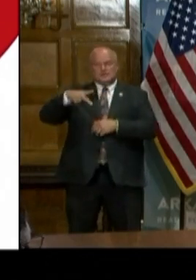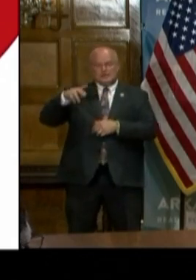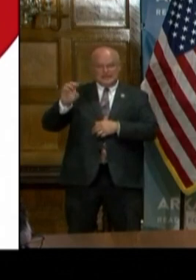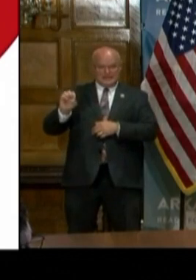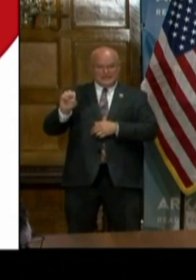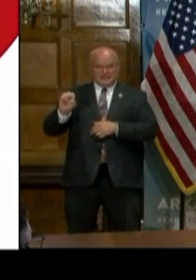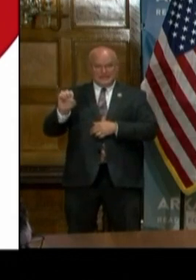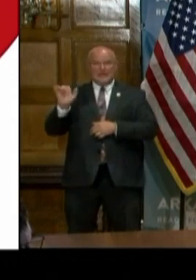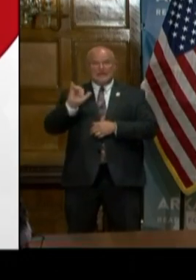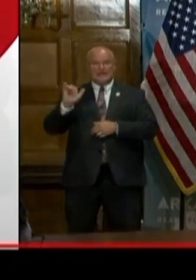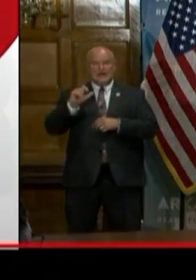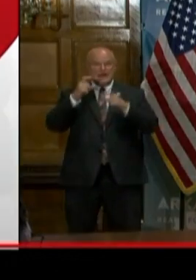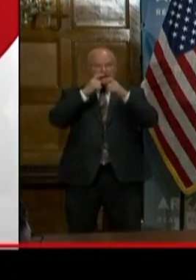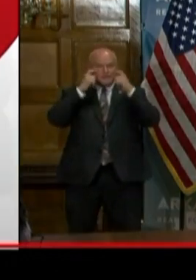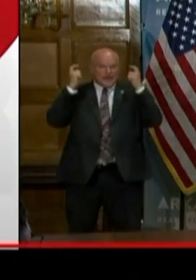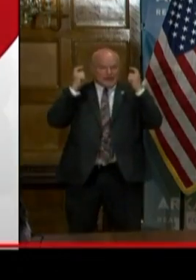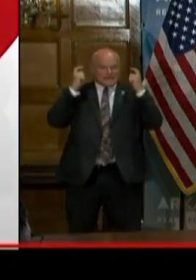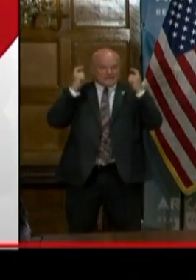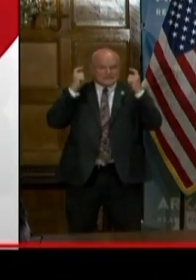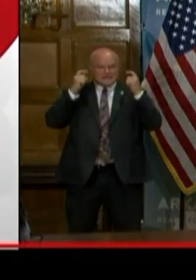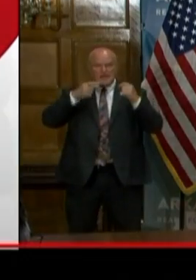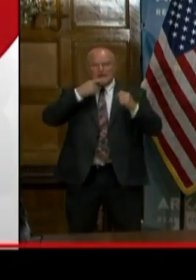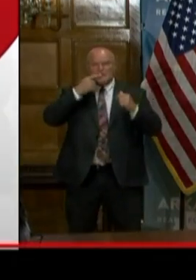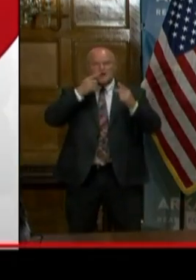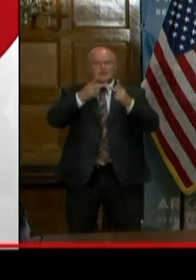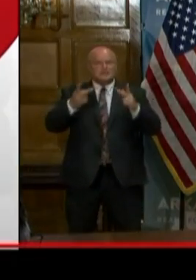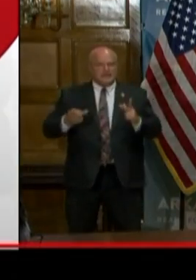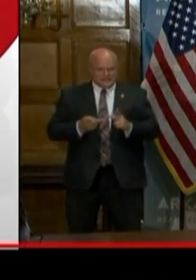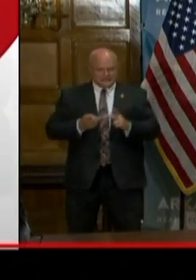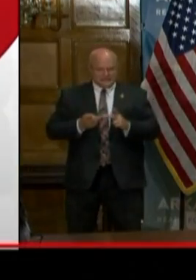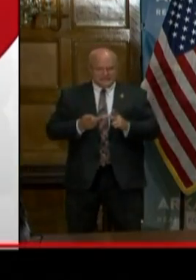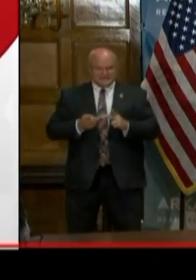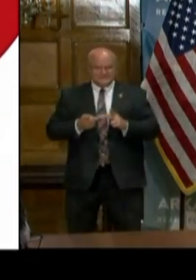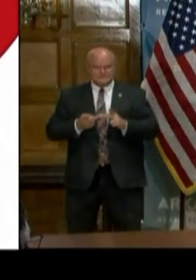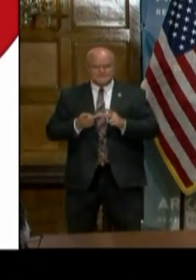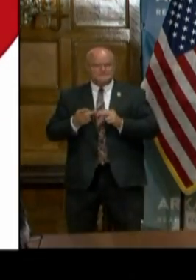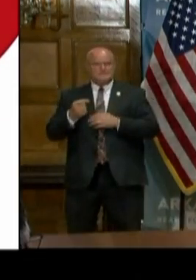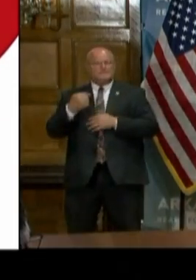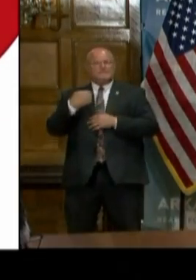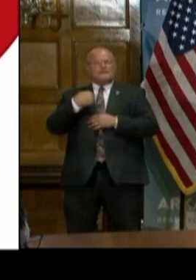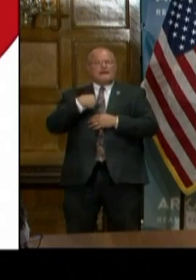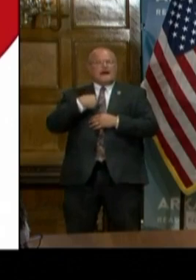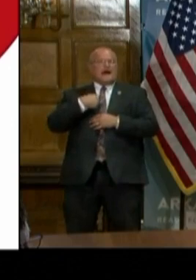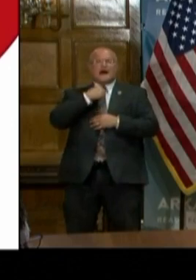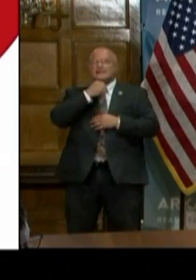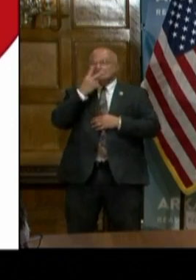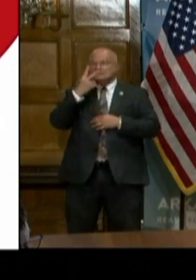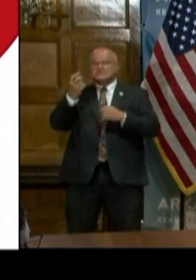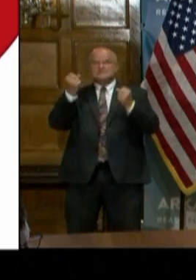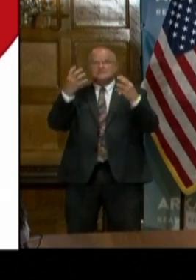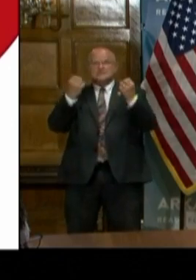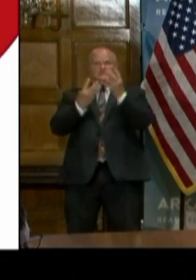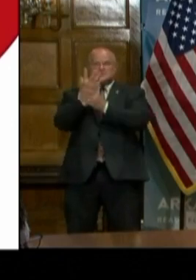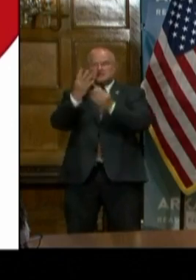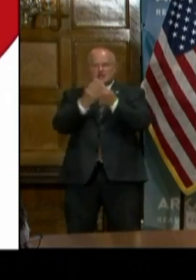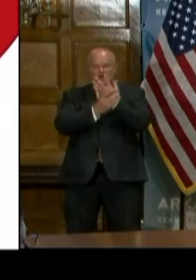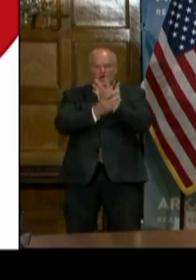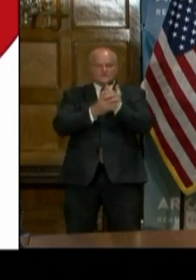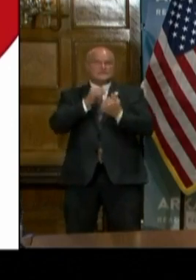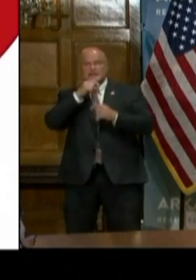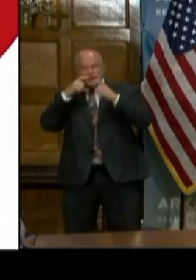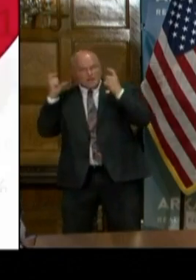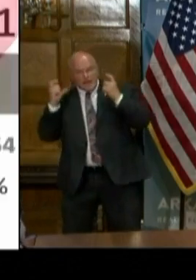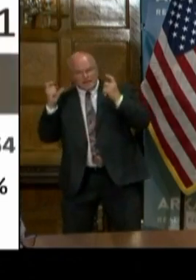equipment like a mask in public places. Now, you know, I don't see a lot of people wearing gloves and not a